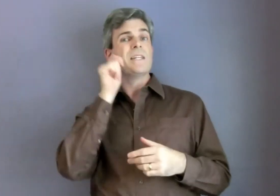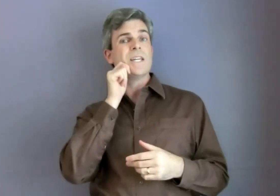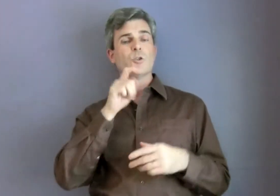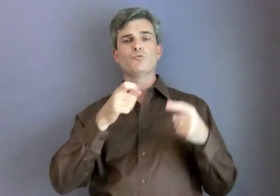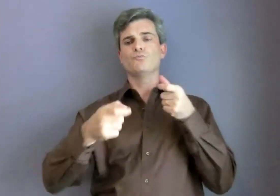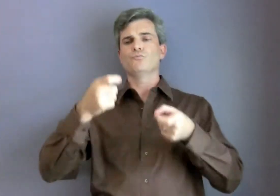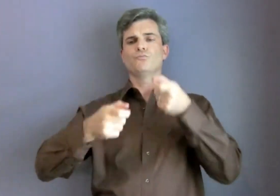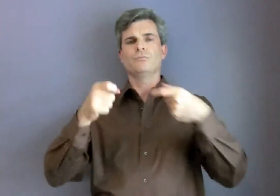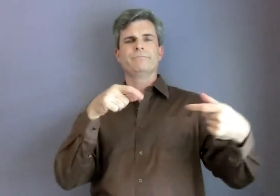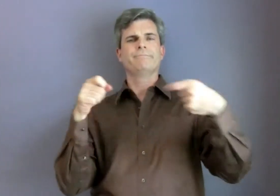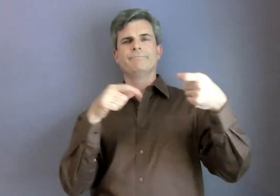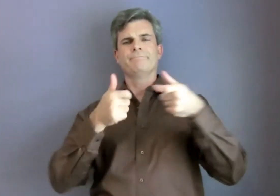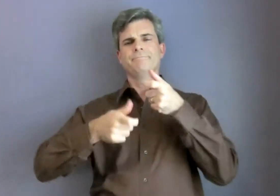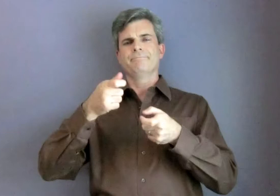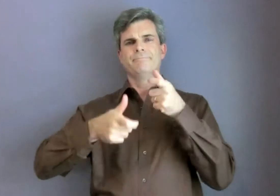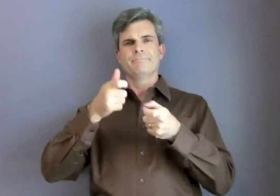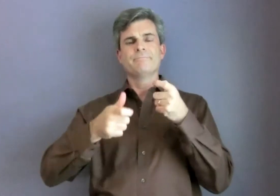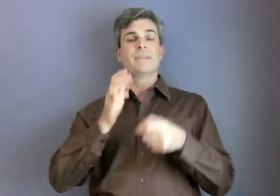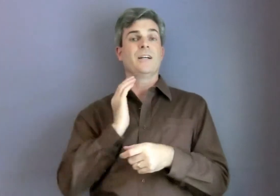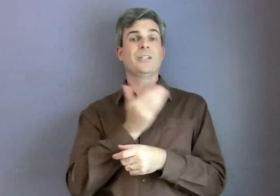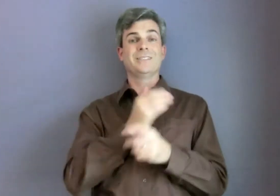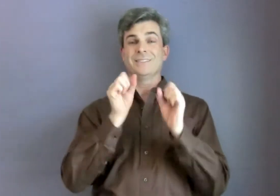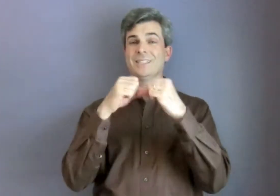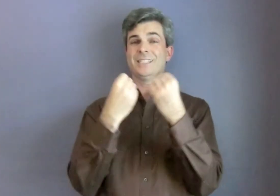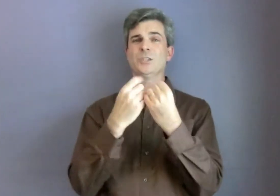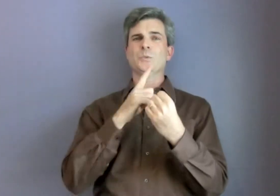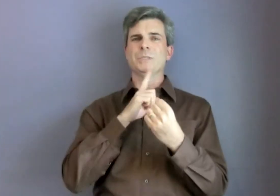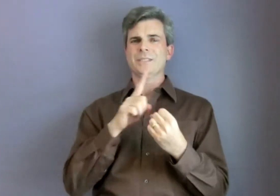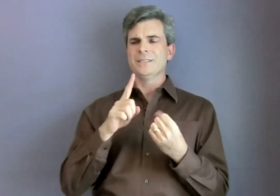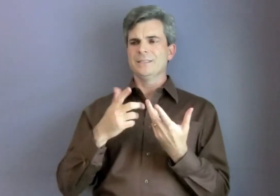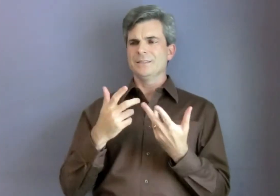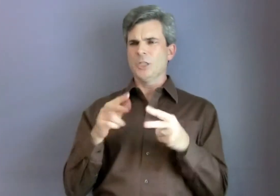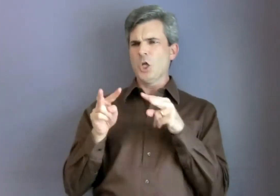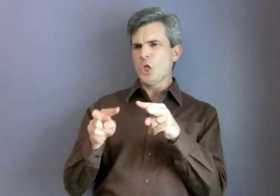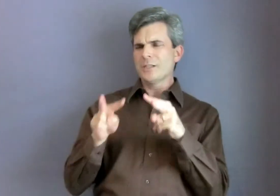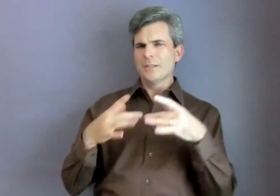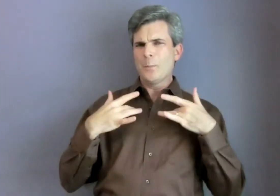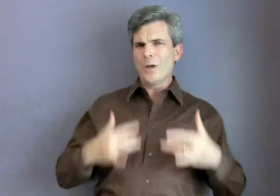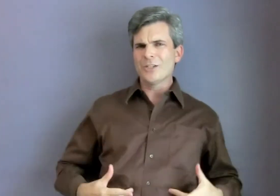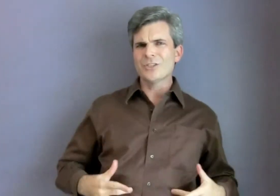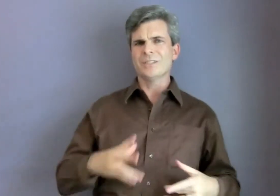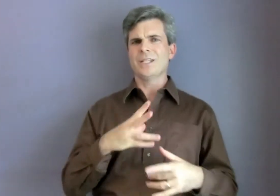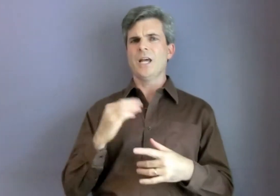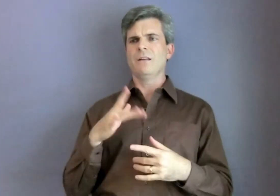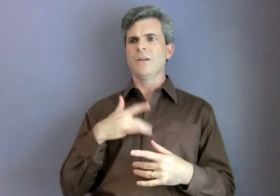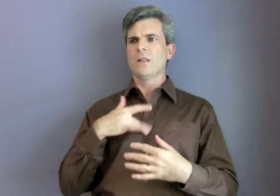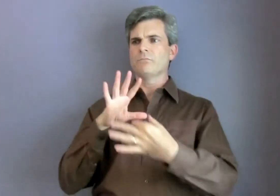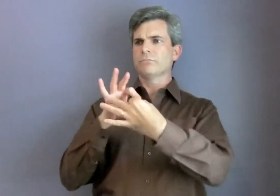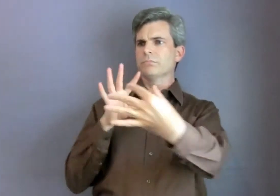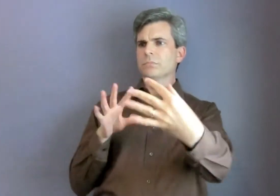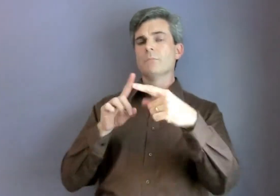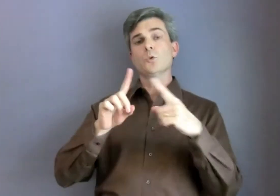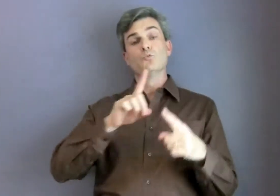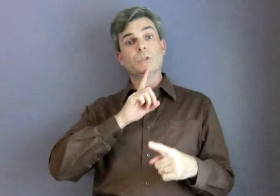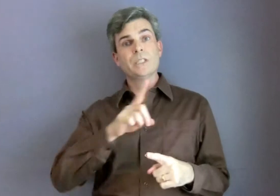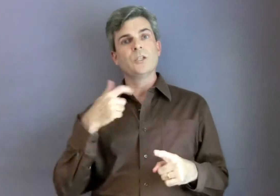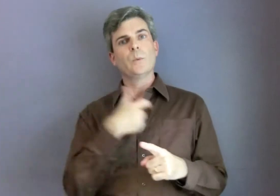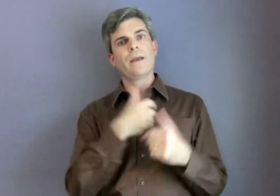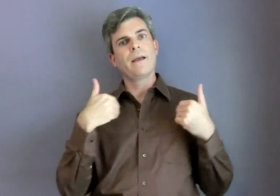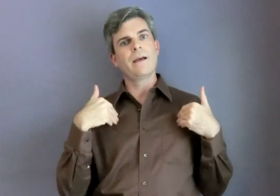depression and disassociation when we are potentially confronting the next great catastrophic climate shift. So what you'd be